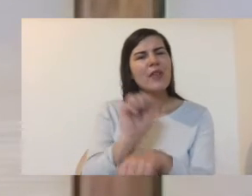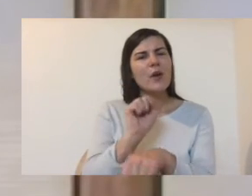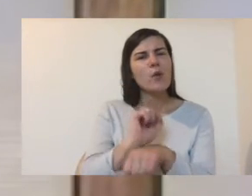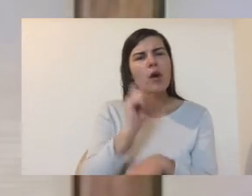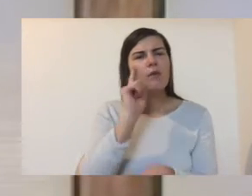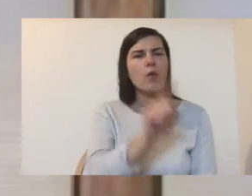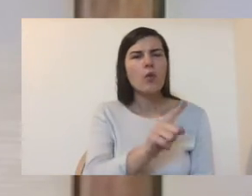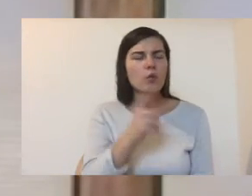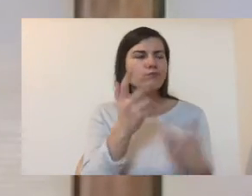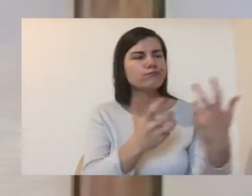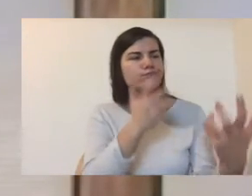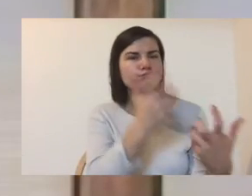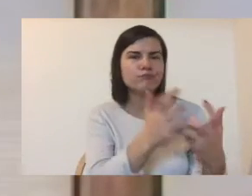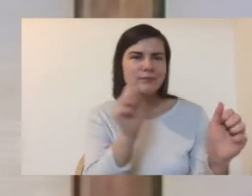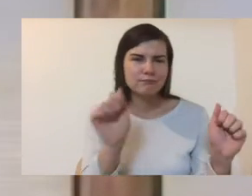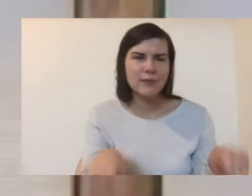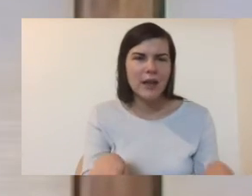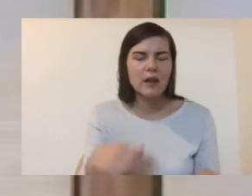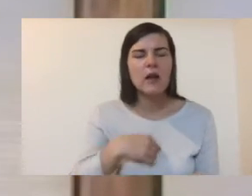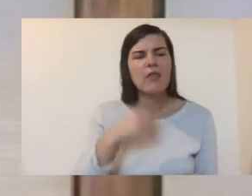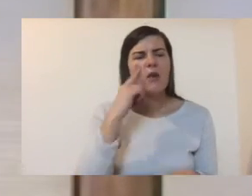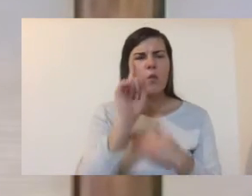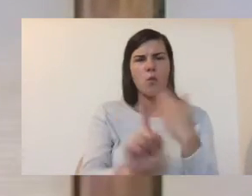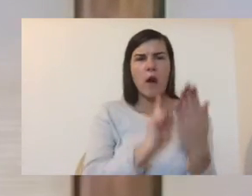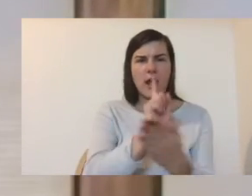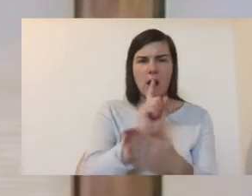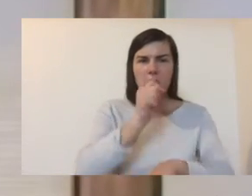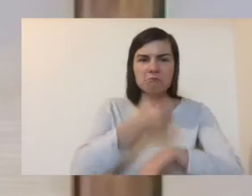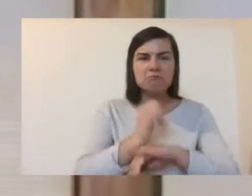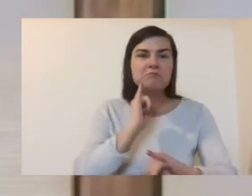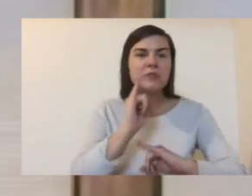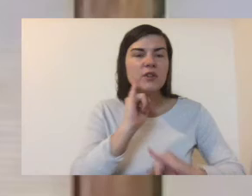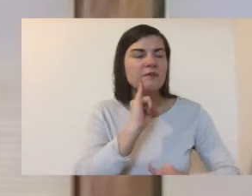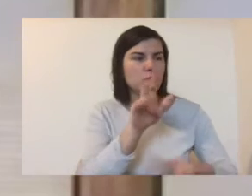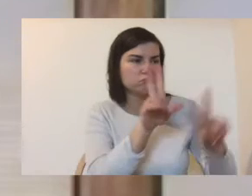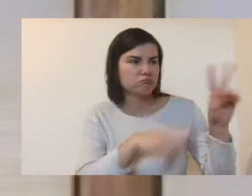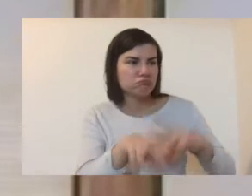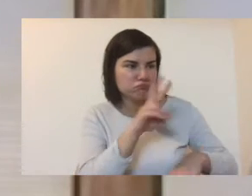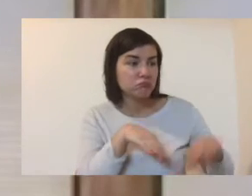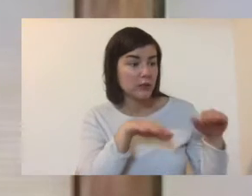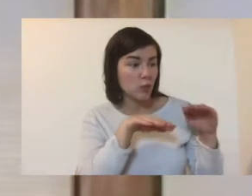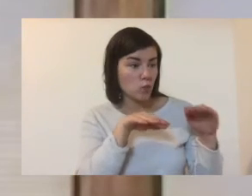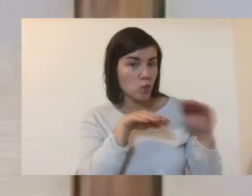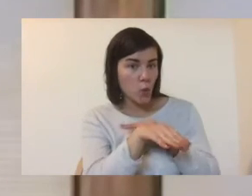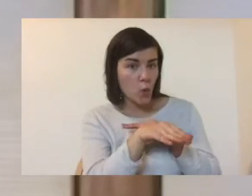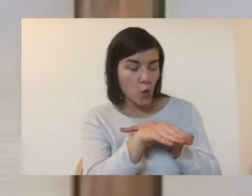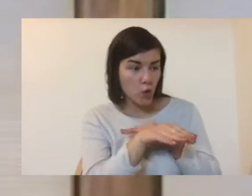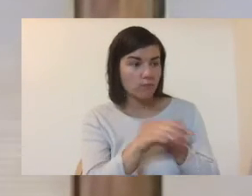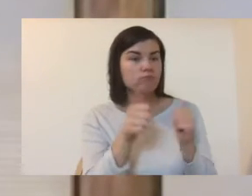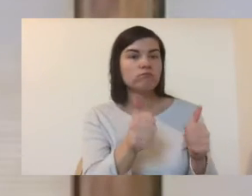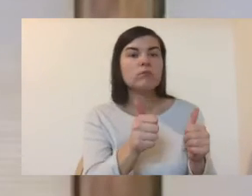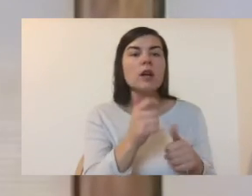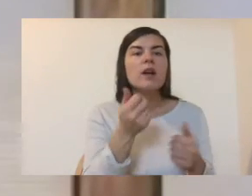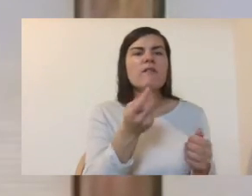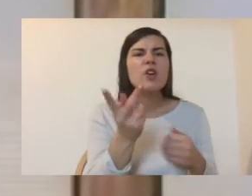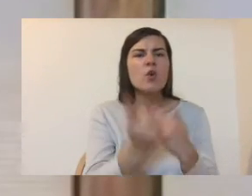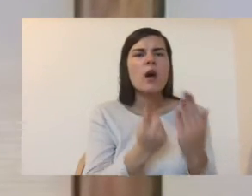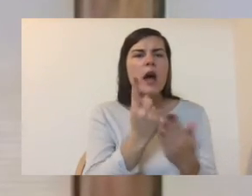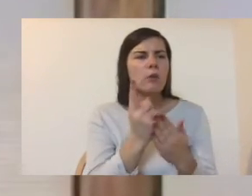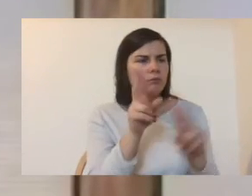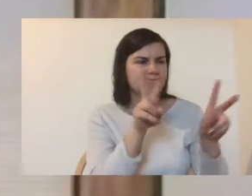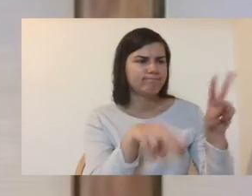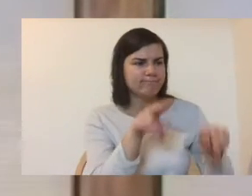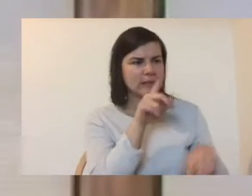would just kind of be an hour interview to kind of get you enrolled in the process, and then they would do a couple hours with you to do an